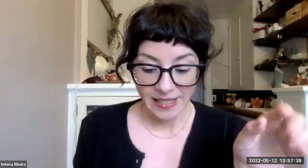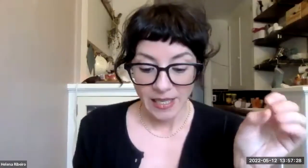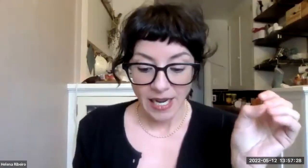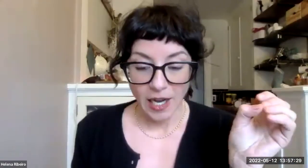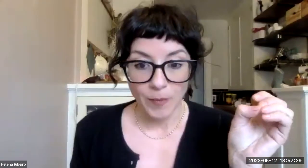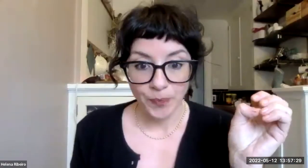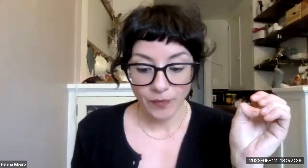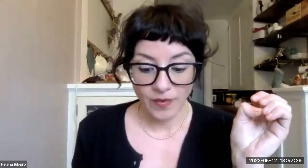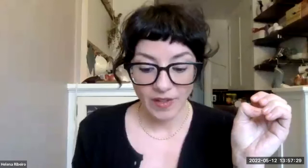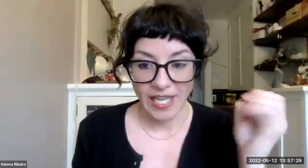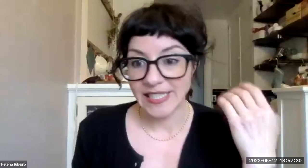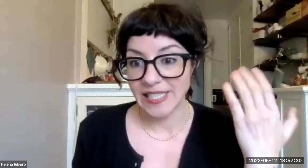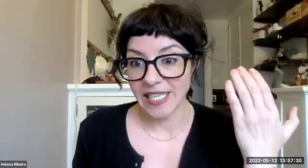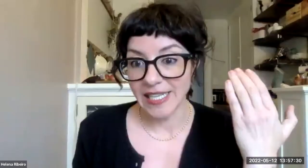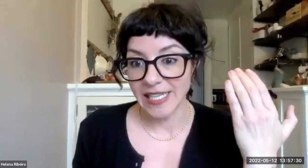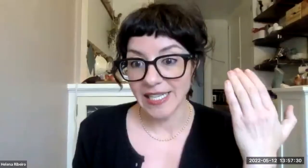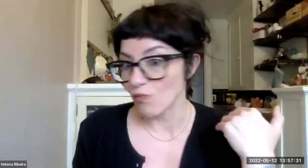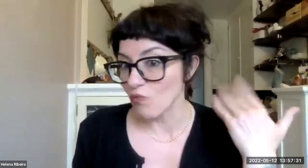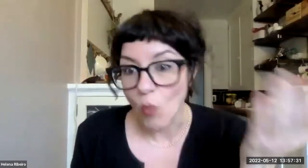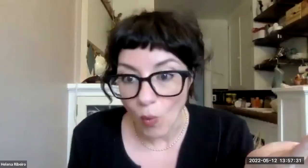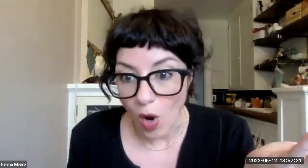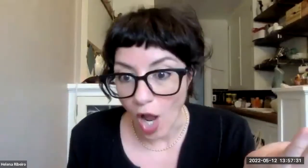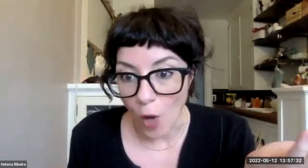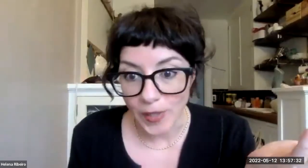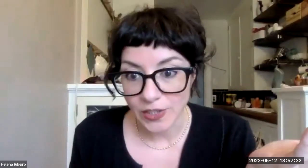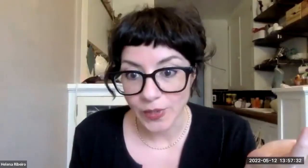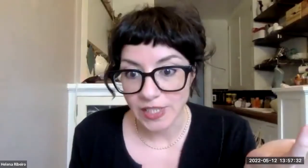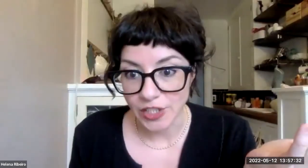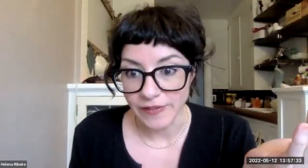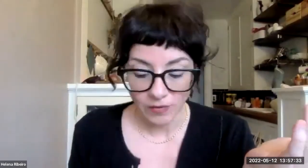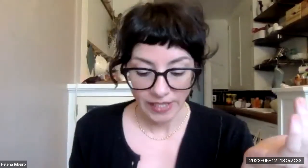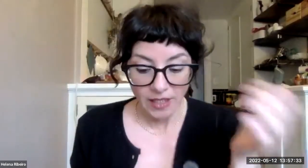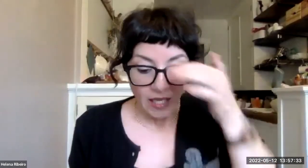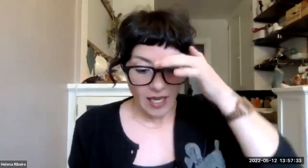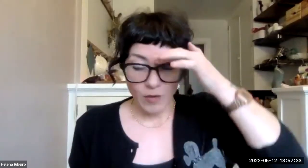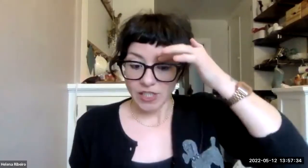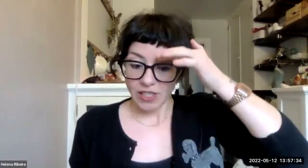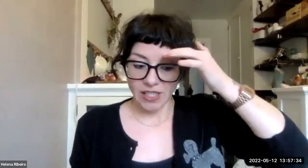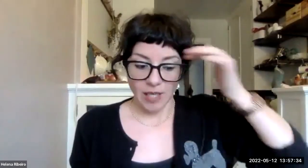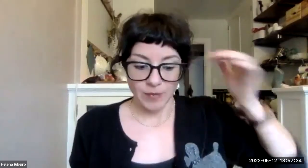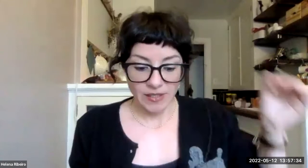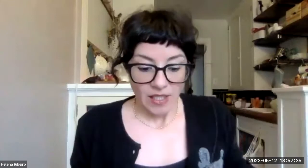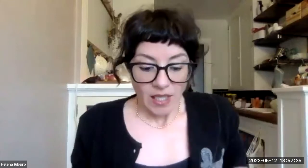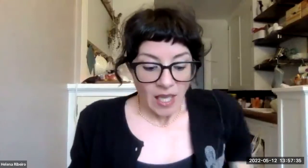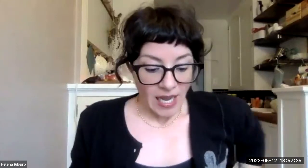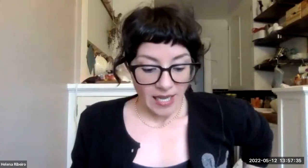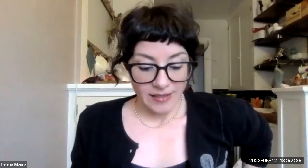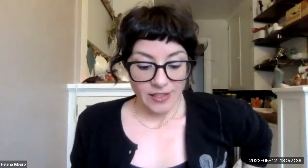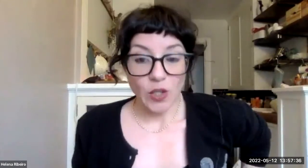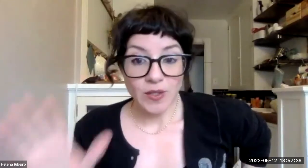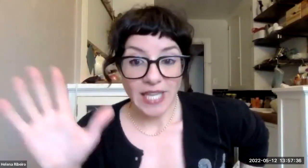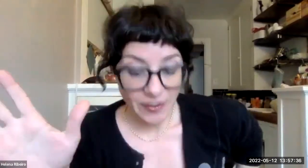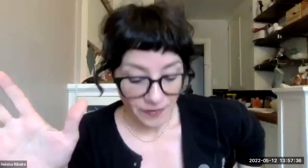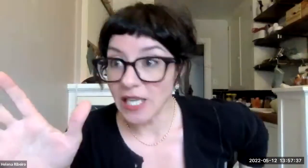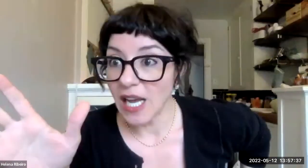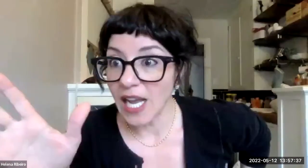class and seeing and helping our students achieve it, right? Which is our job.